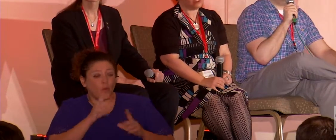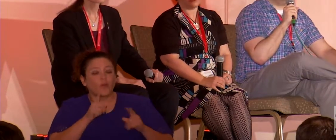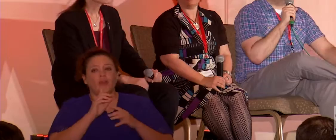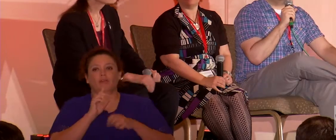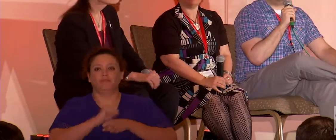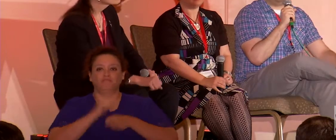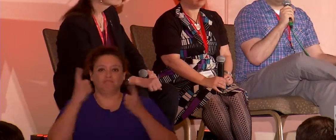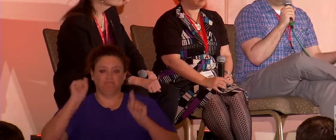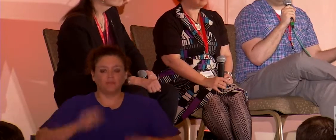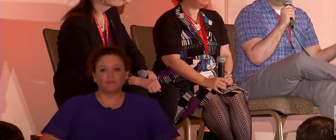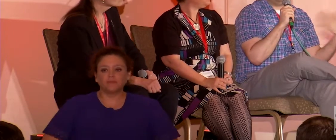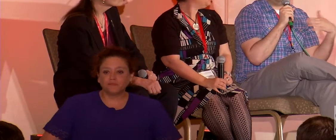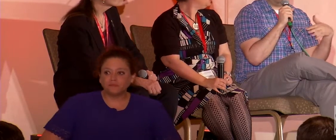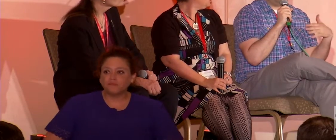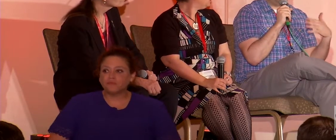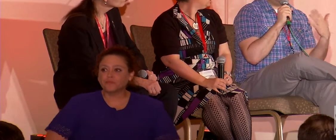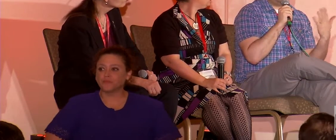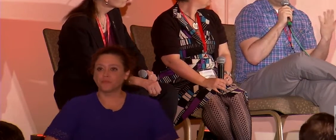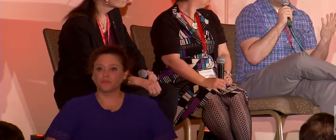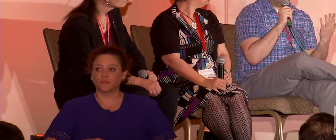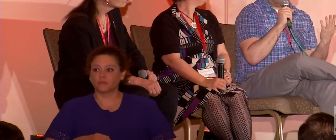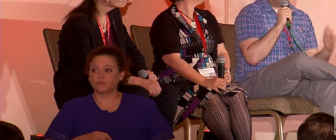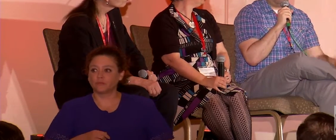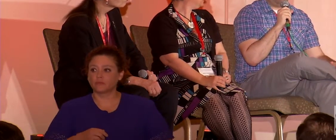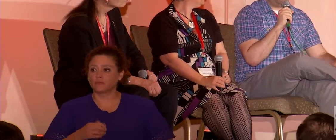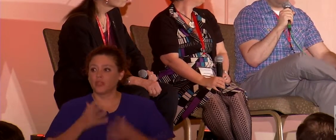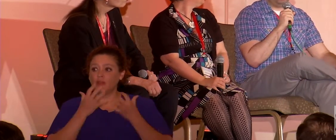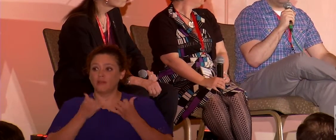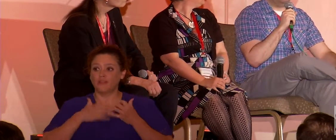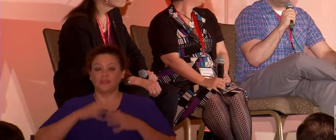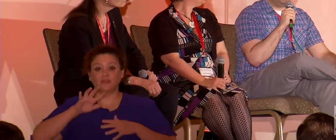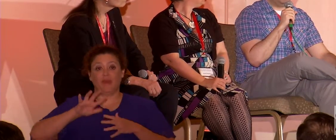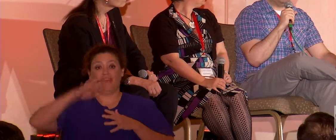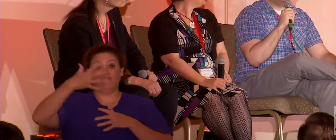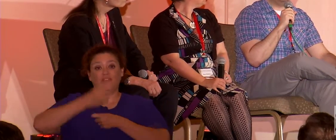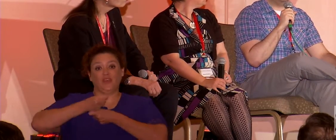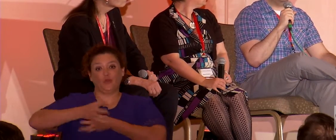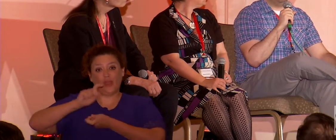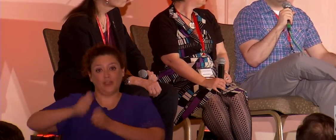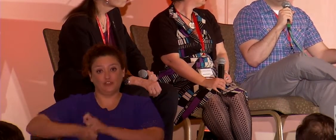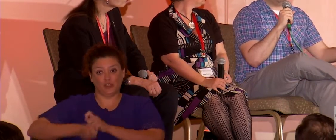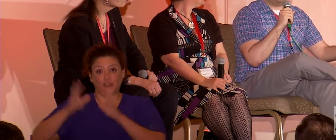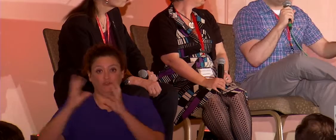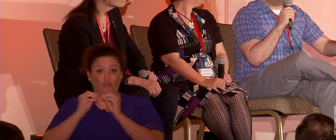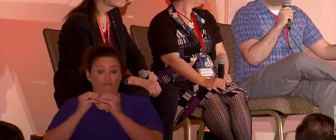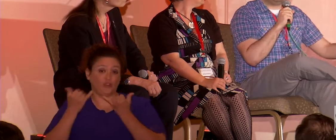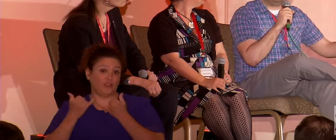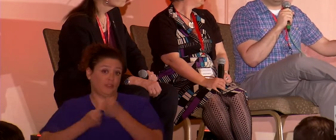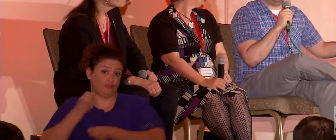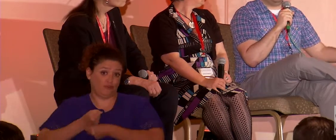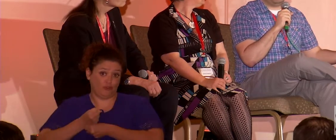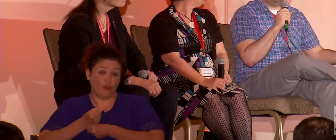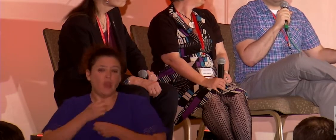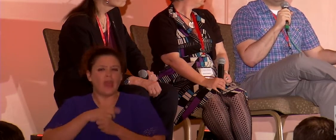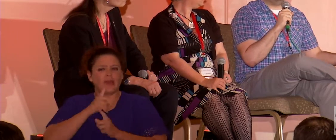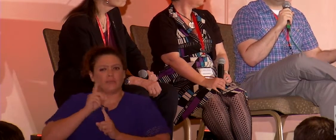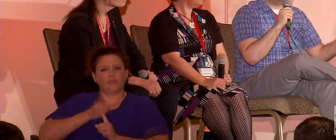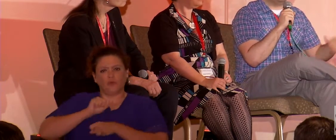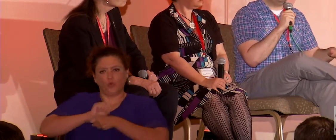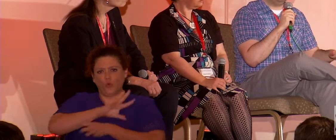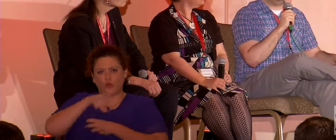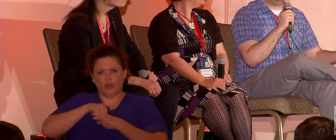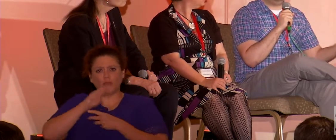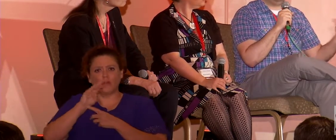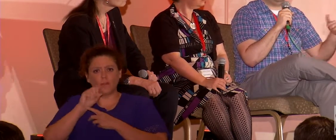There we go. So this is my fifth Creating Change conference this year. And, you know, I work specifically in the LGBT movement.